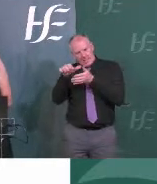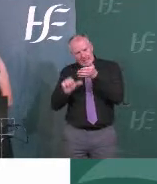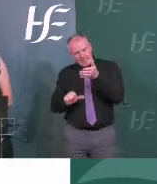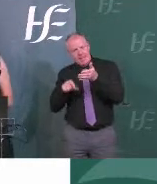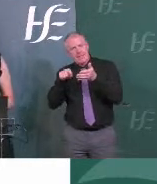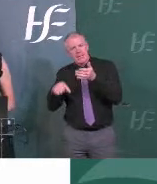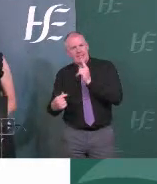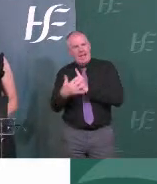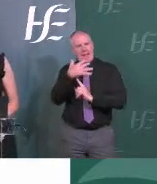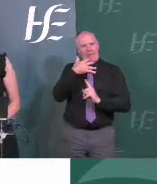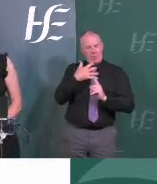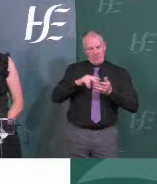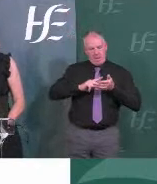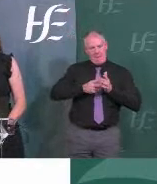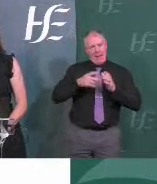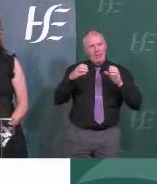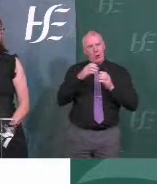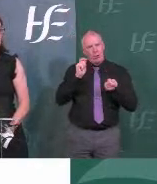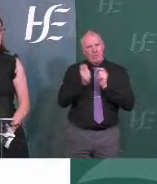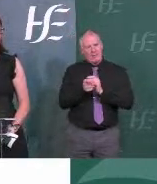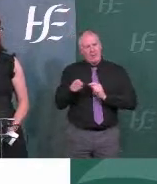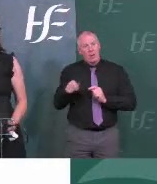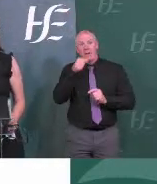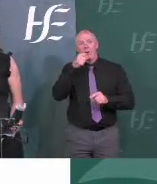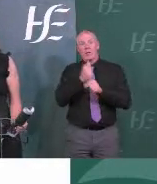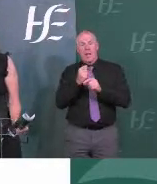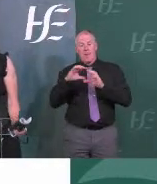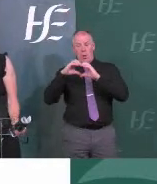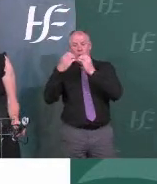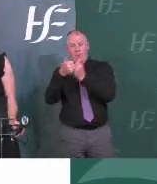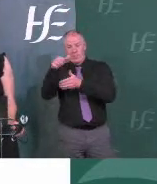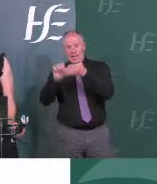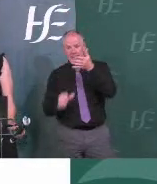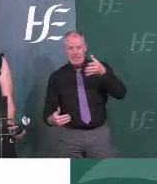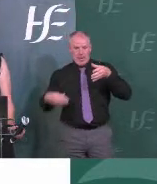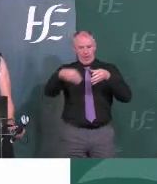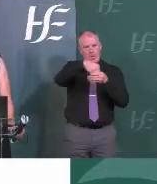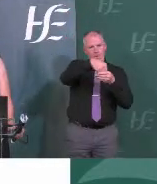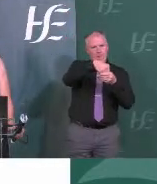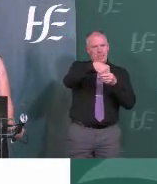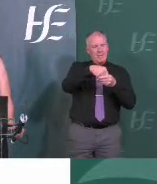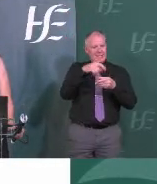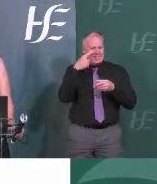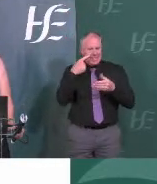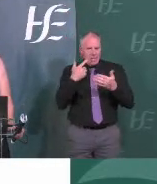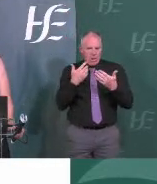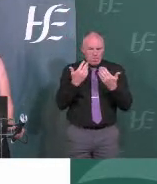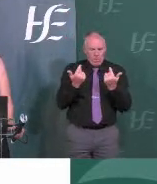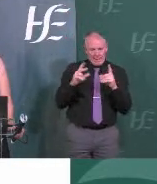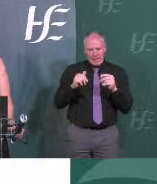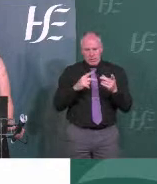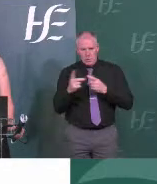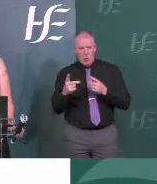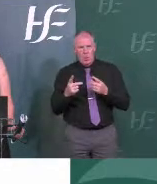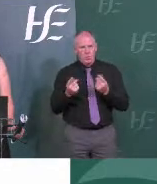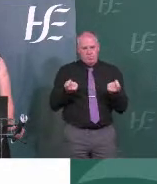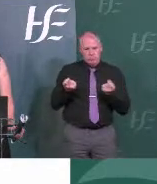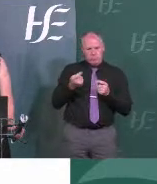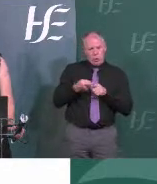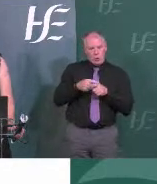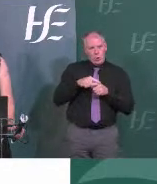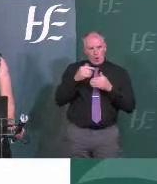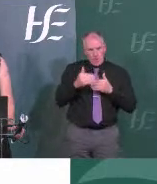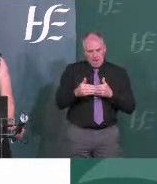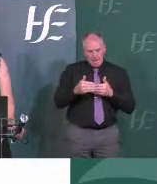of the scheduled care transformation. So for the first time, we are bringing the community lists into that space to look at how we can really run initiatives in the short, medium